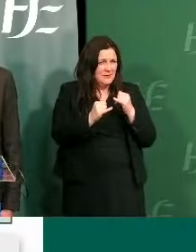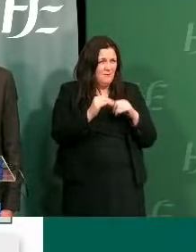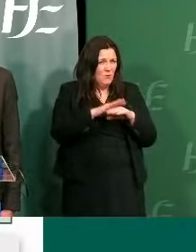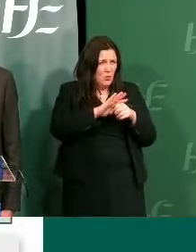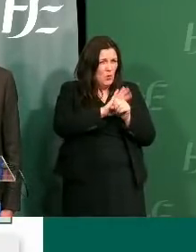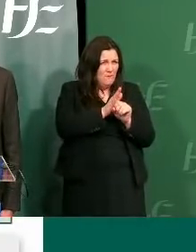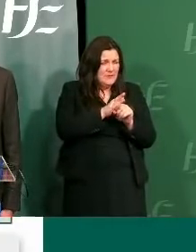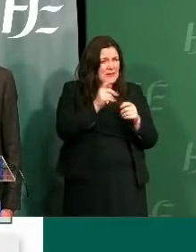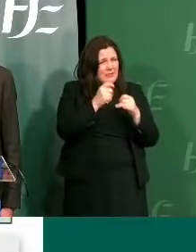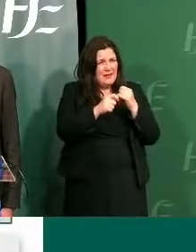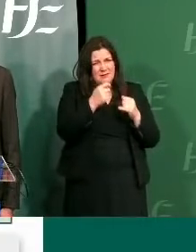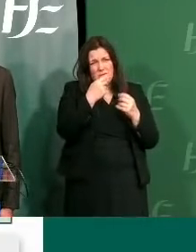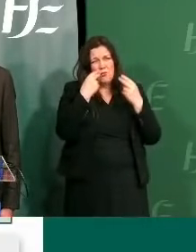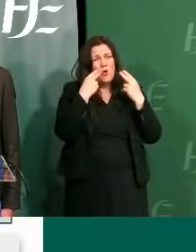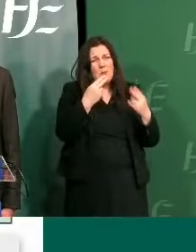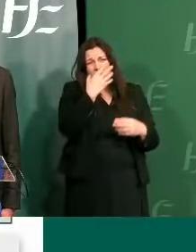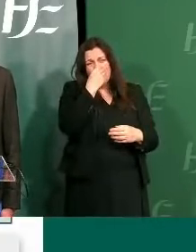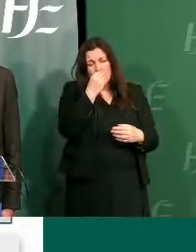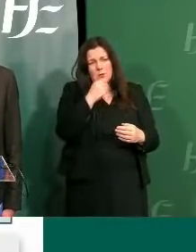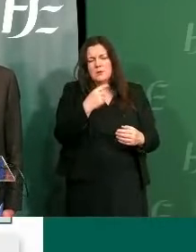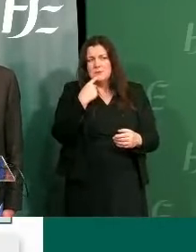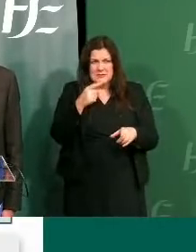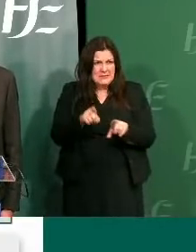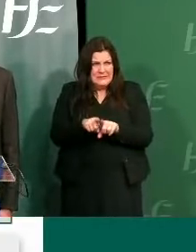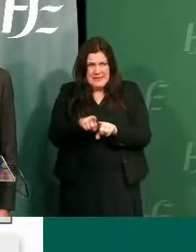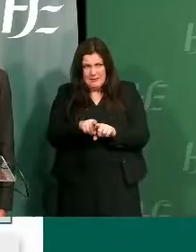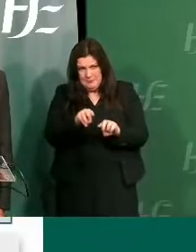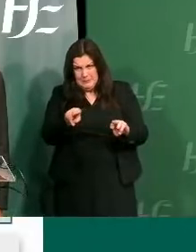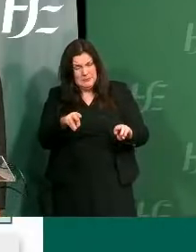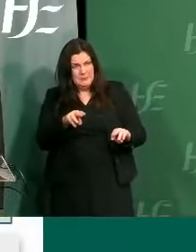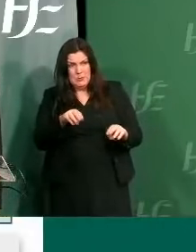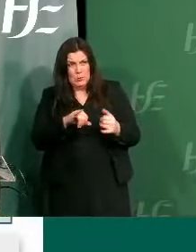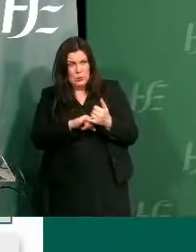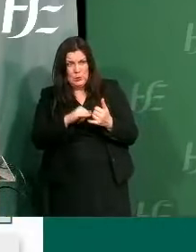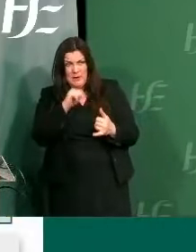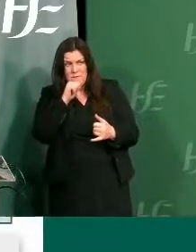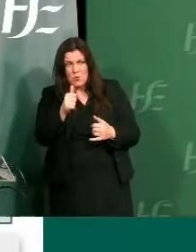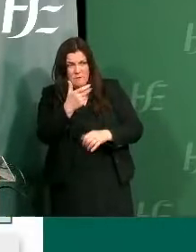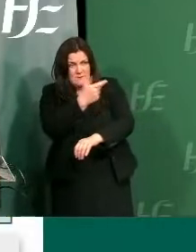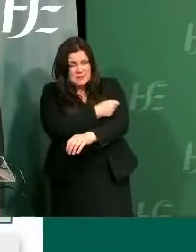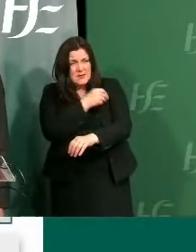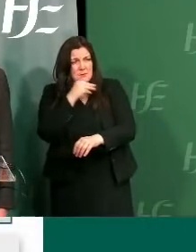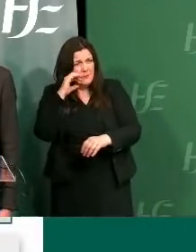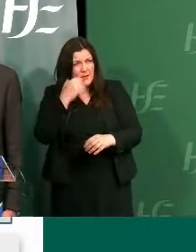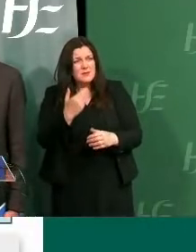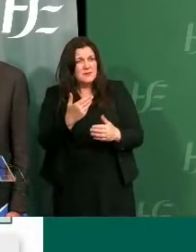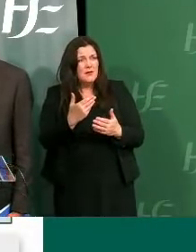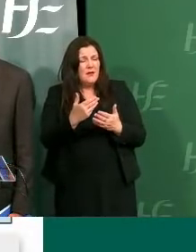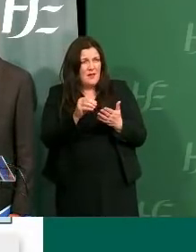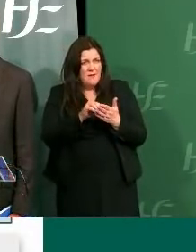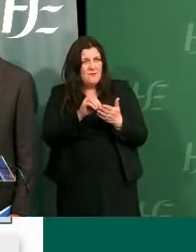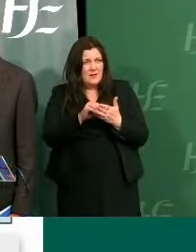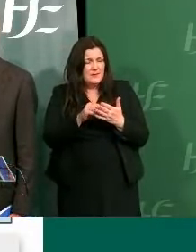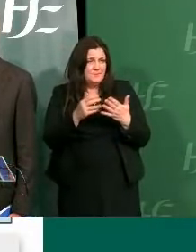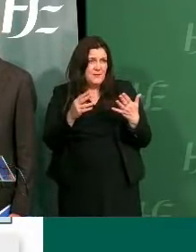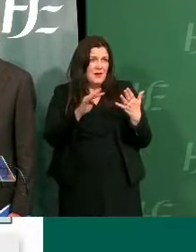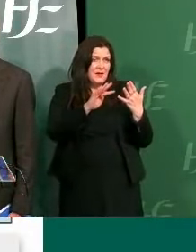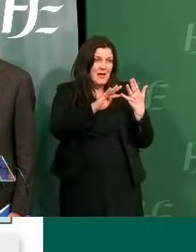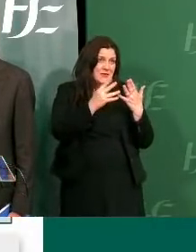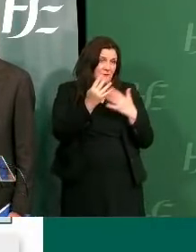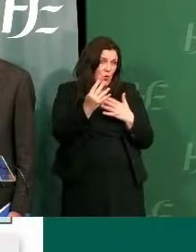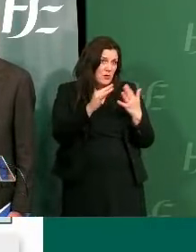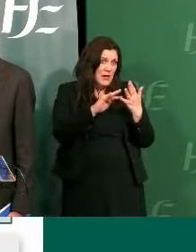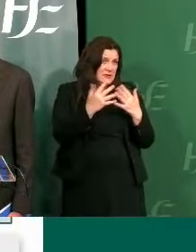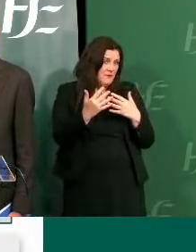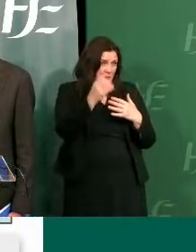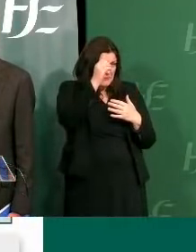case for unvaccinated people. There's no additional protection they have because 95% of the adult population are vaccinated. They